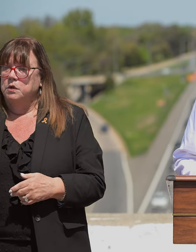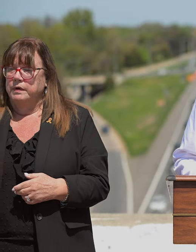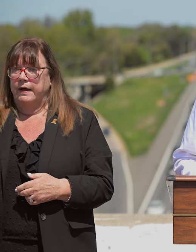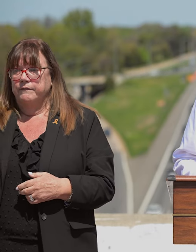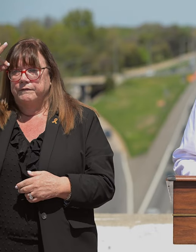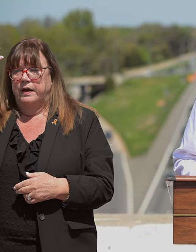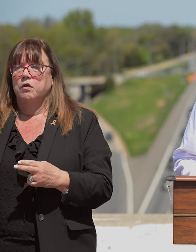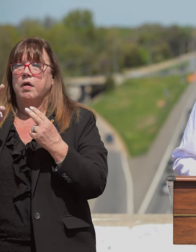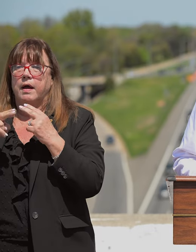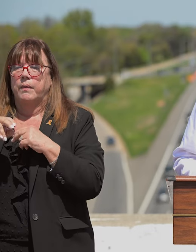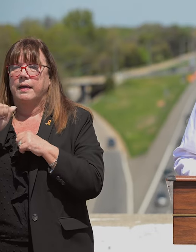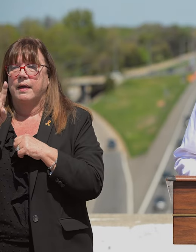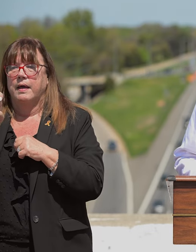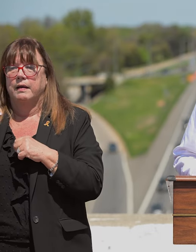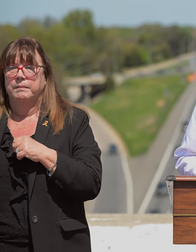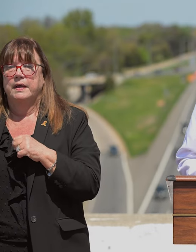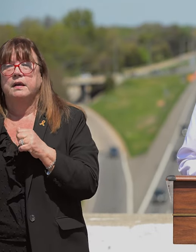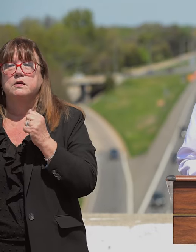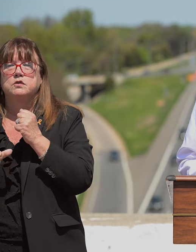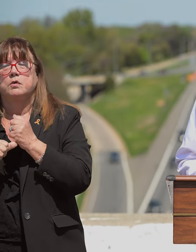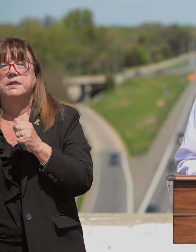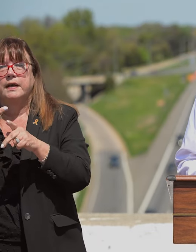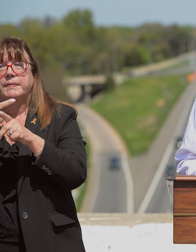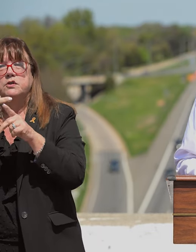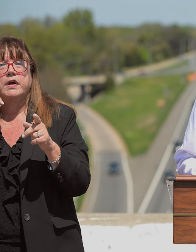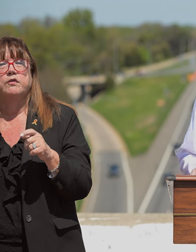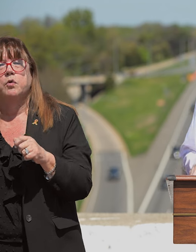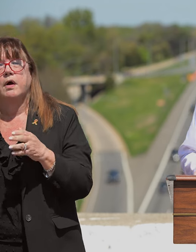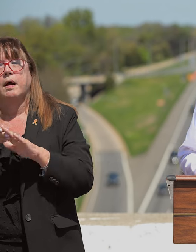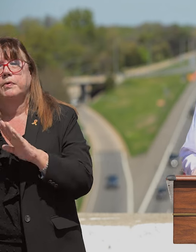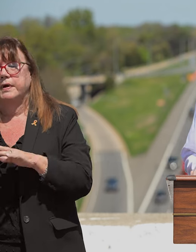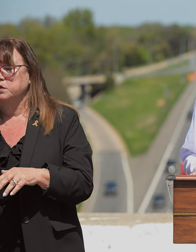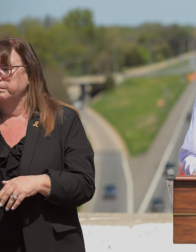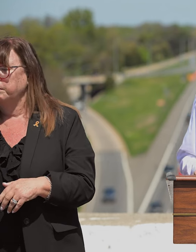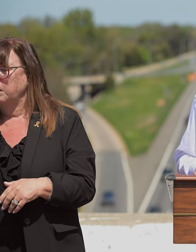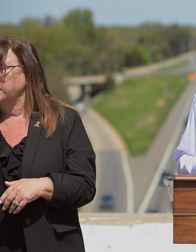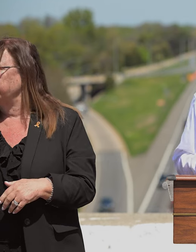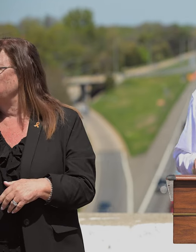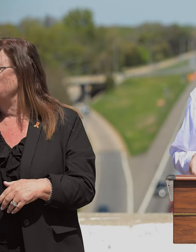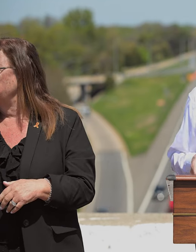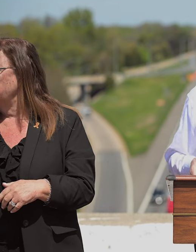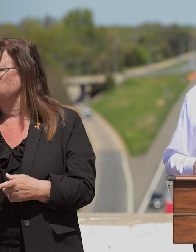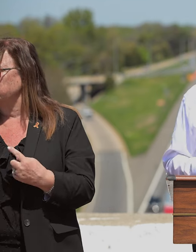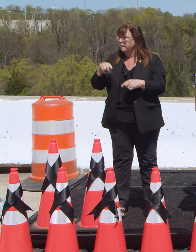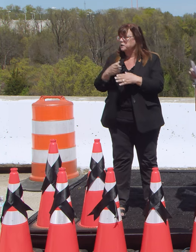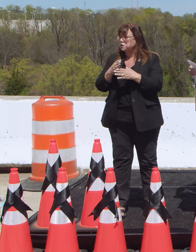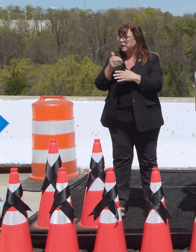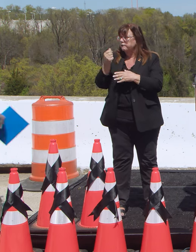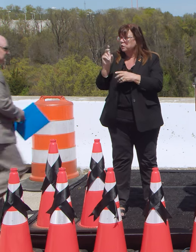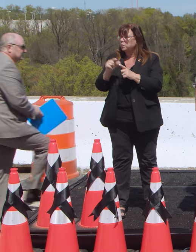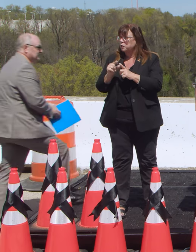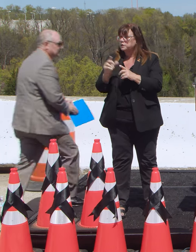Federal Highway Administration Associate Administrator for Operations, Martin Kunop, to the podium to share a few words. Thank